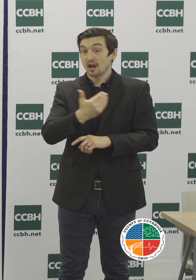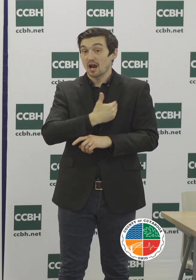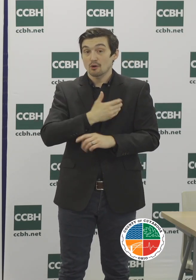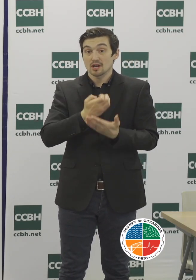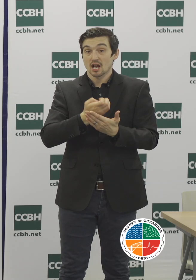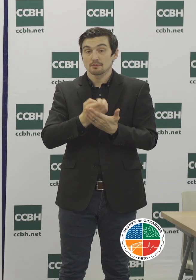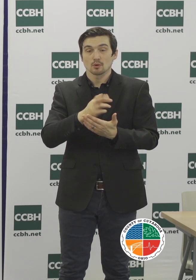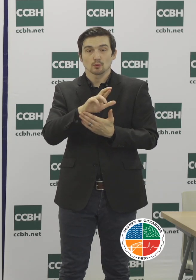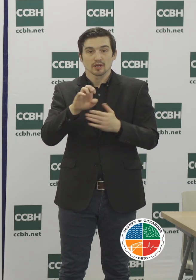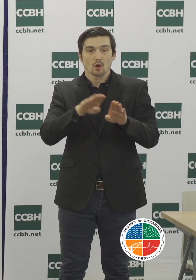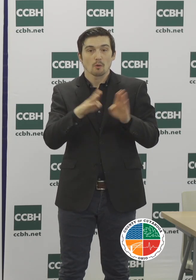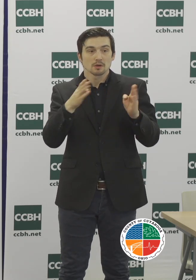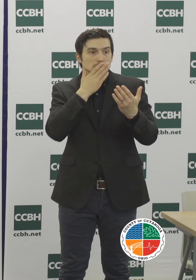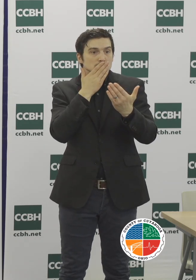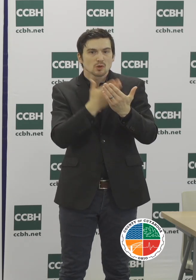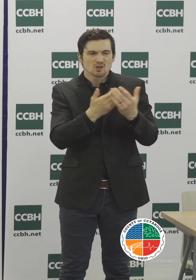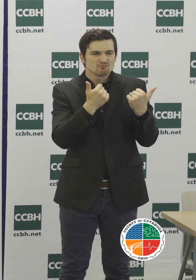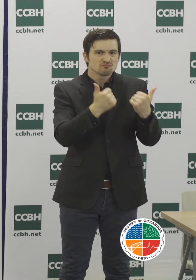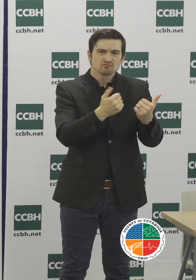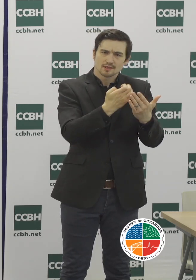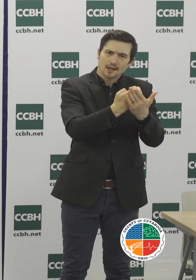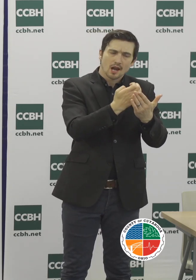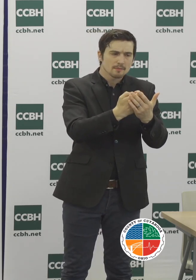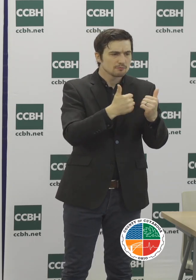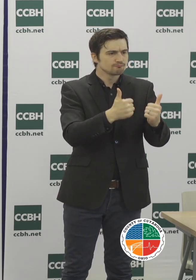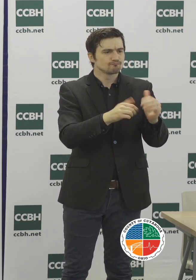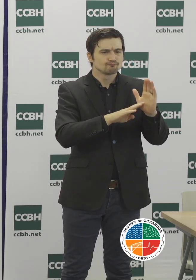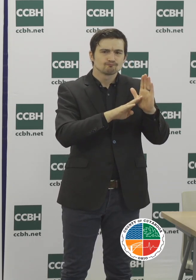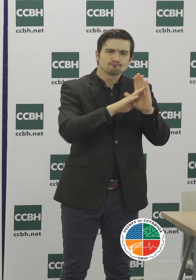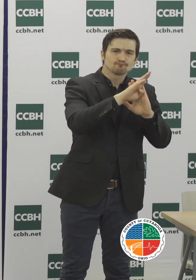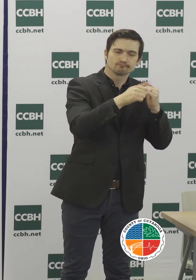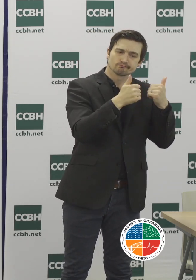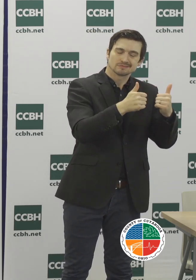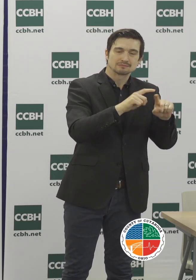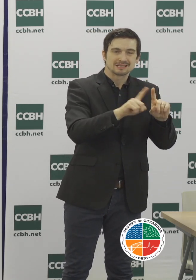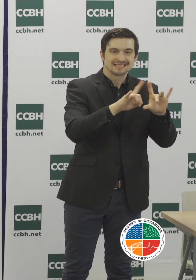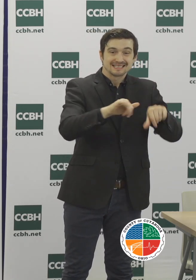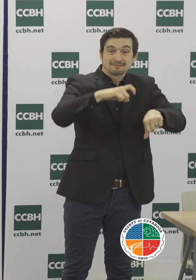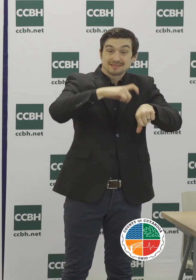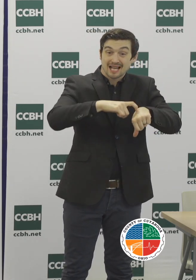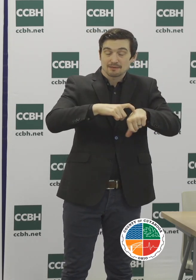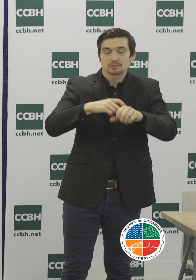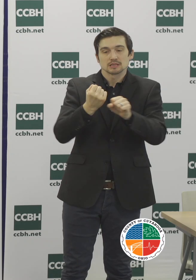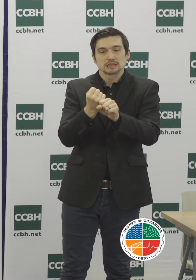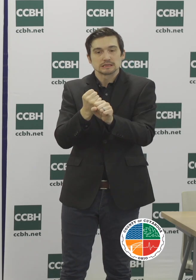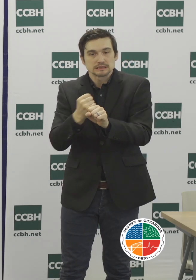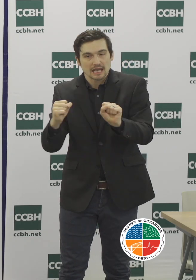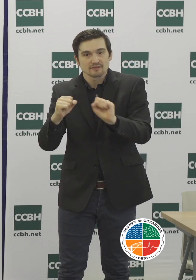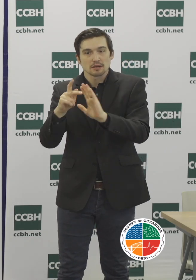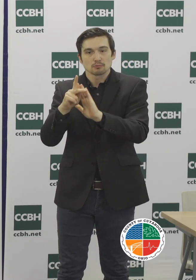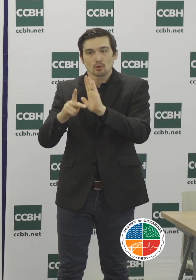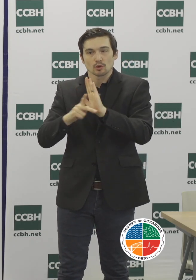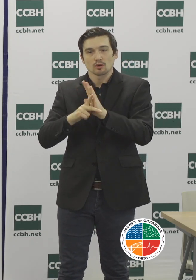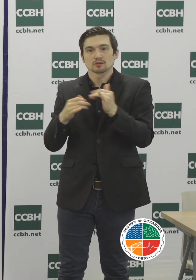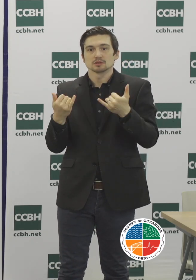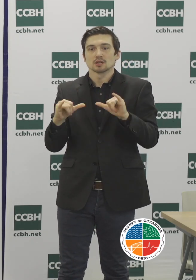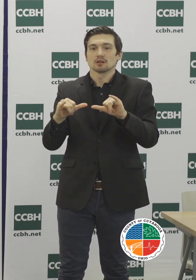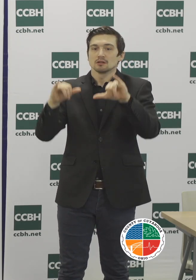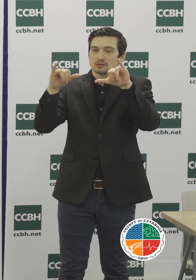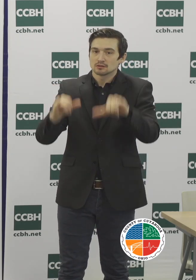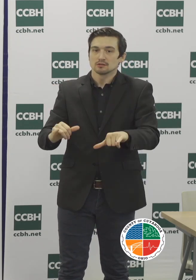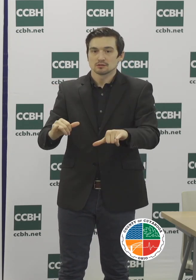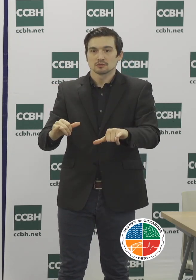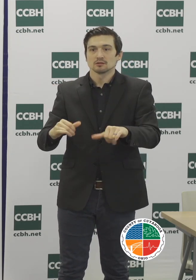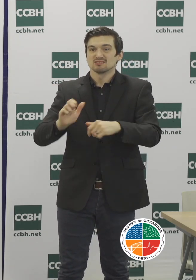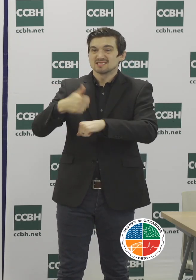While this is a very good sign for our state's financial status, we must be mindful that these safety protocols were put in place for a reason,